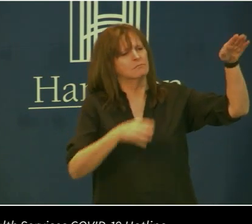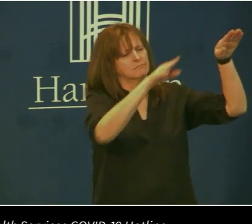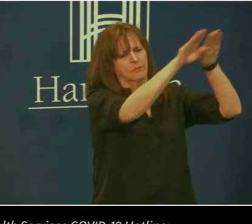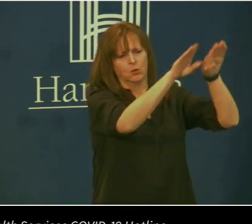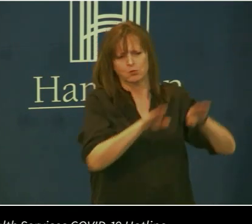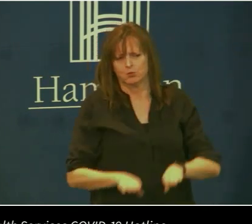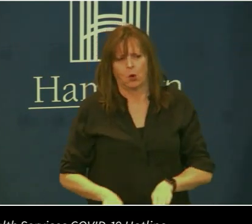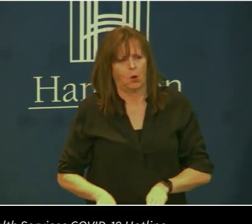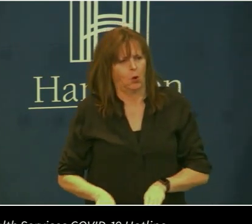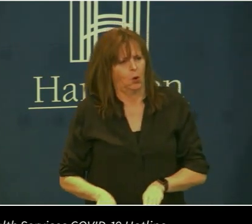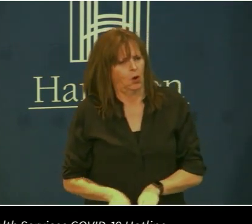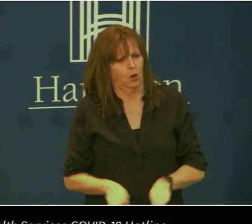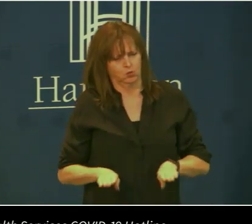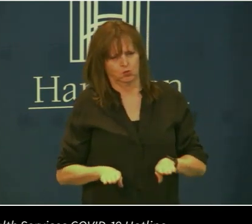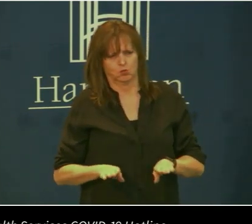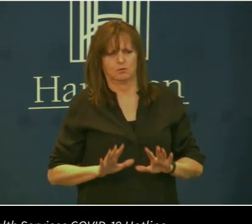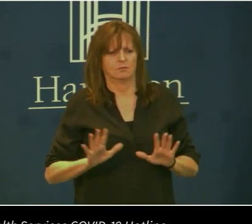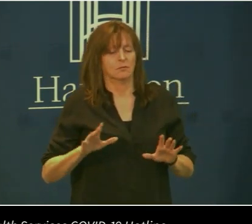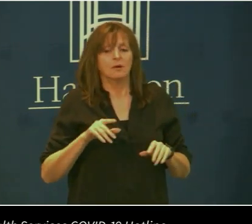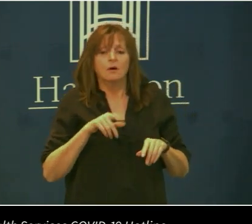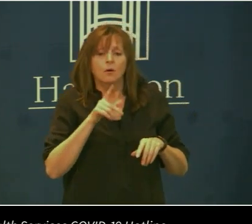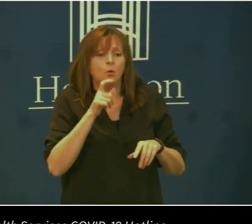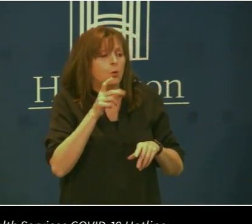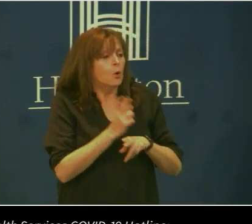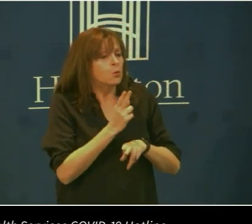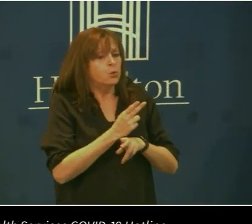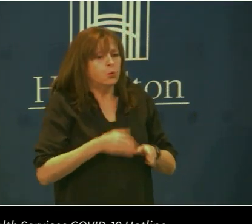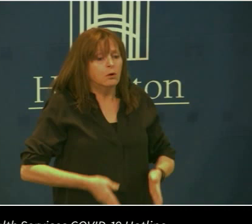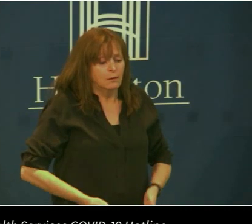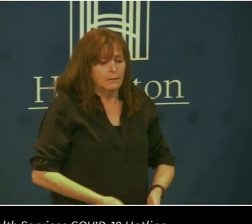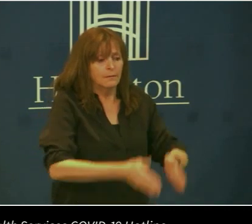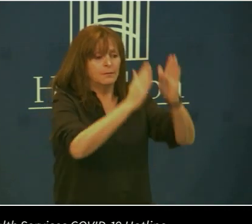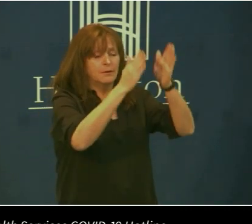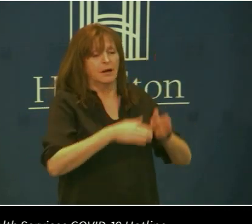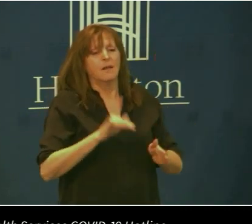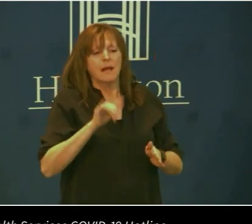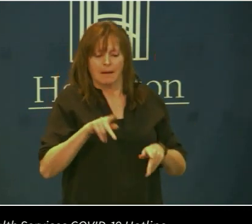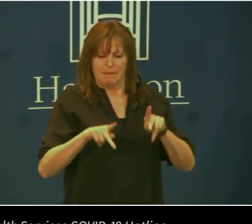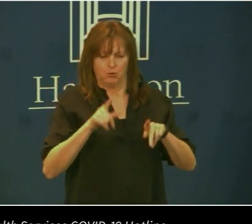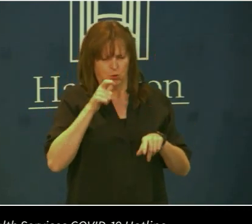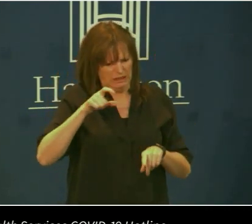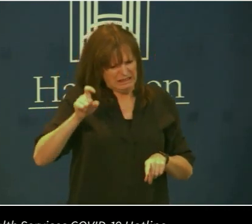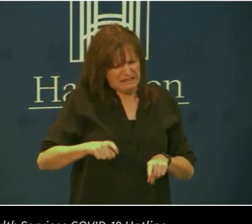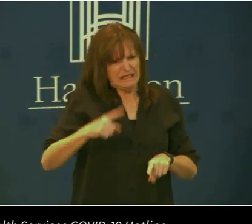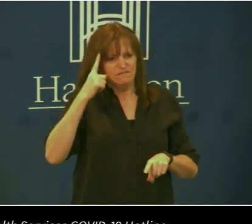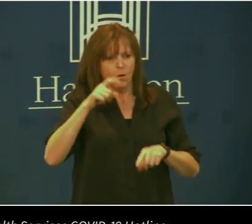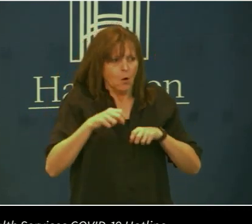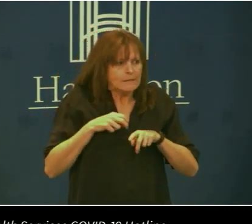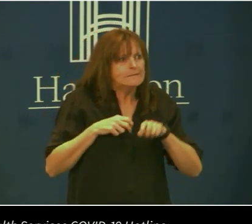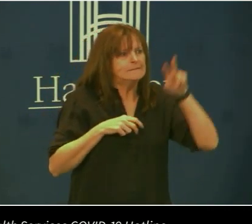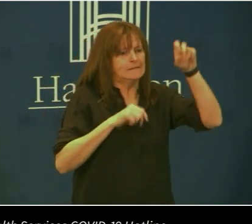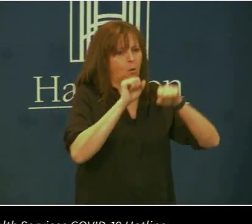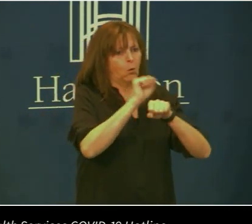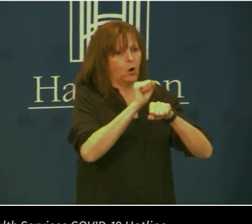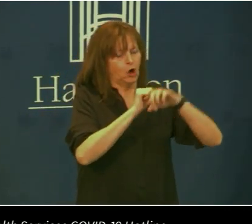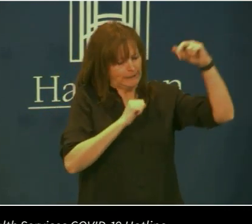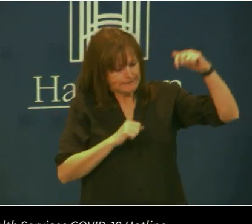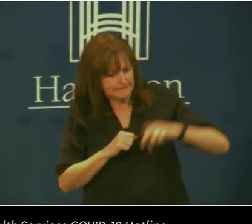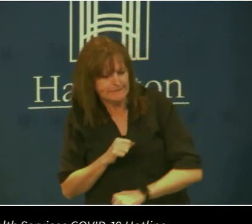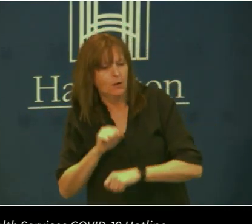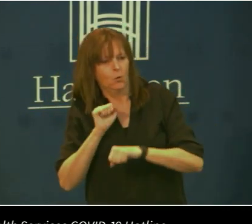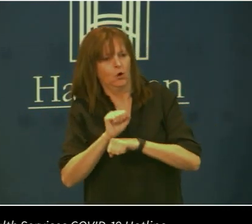need it for work, coming from the mountain to the lower city or vice versa. Everyone else, please stay off of the